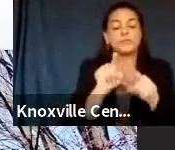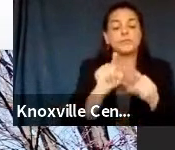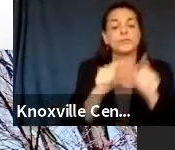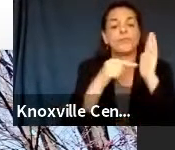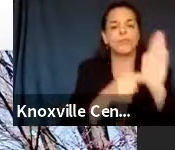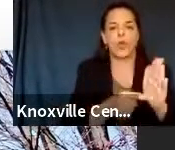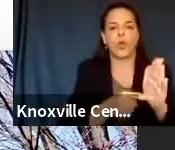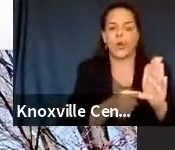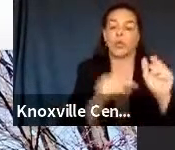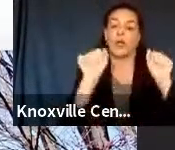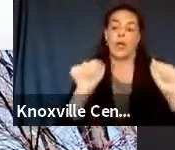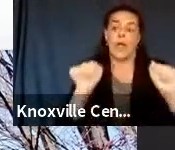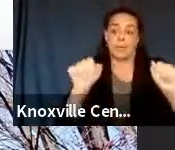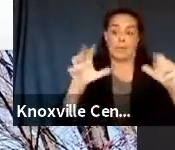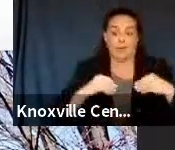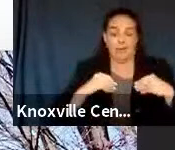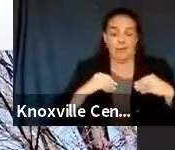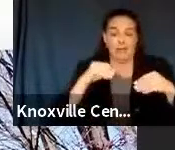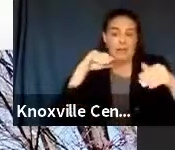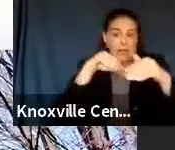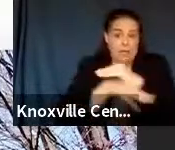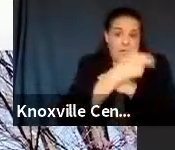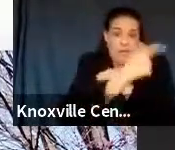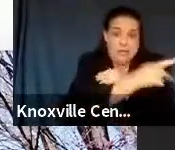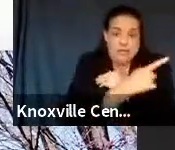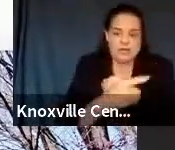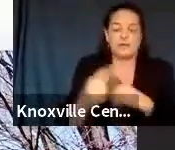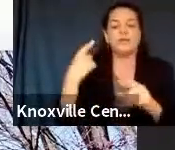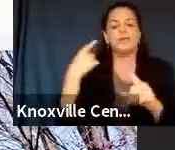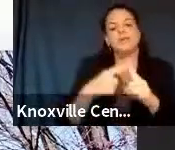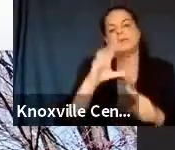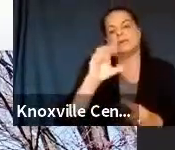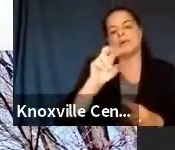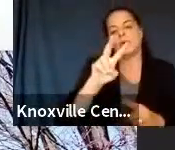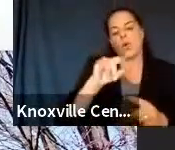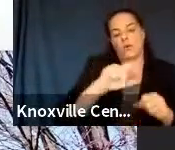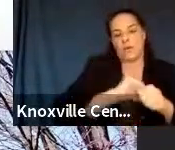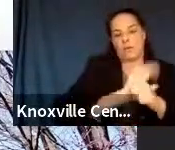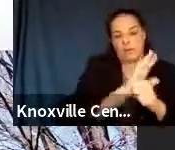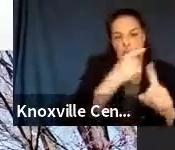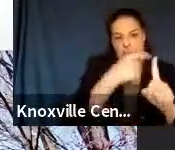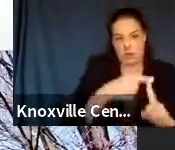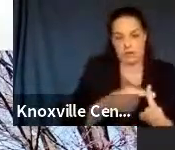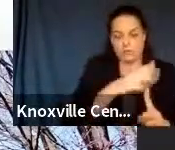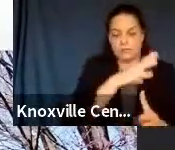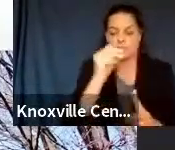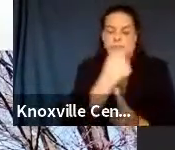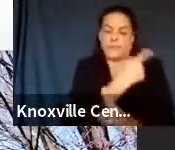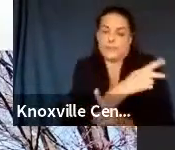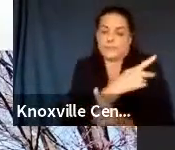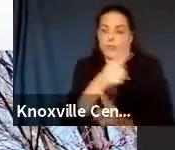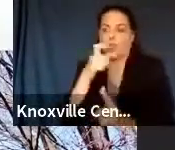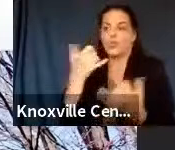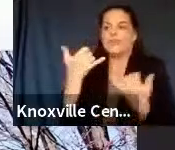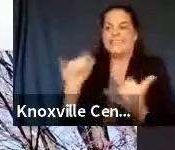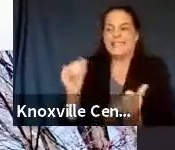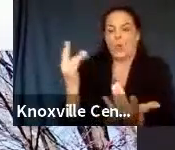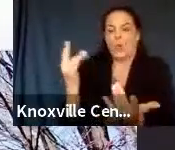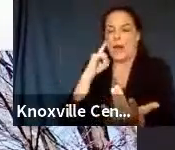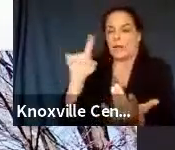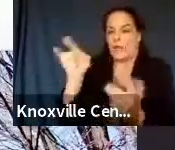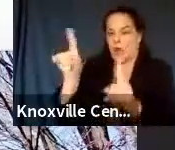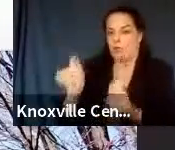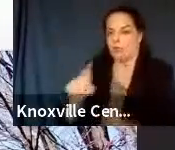additional surge capacity for these categories, as well as the COVID positive patients and the patients with pending test results in the